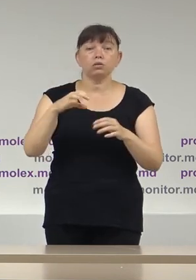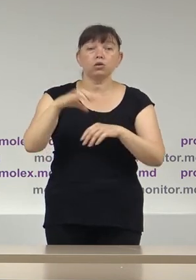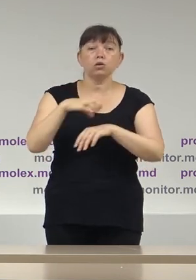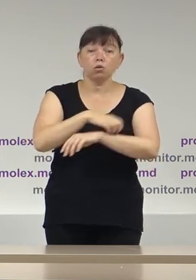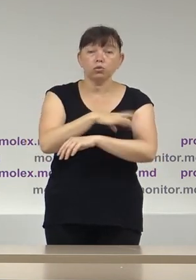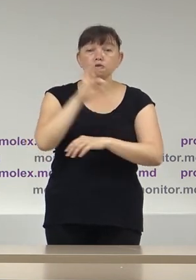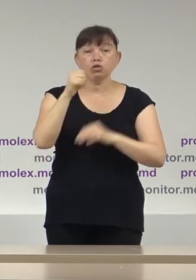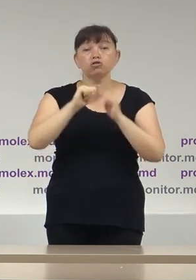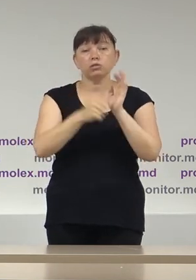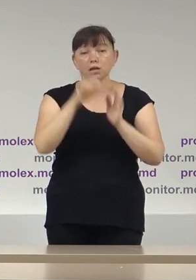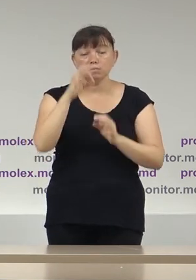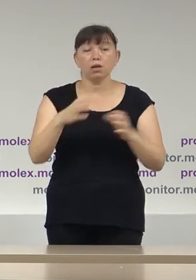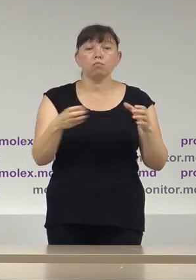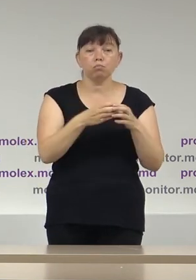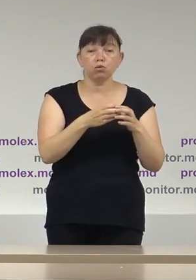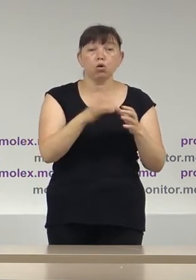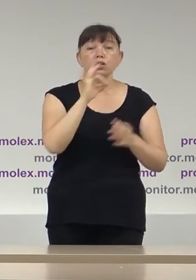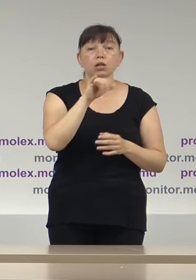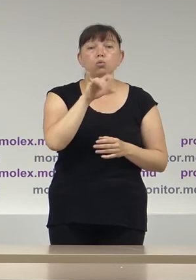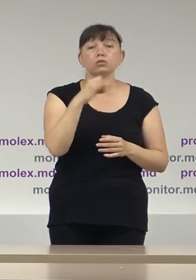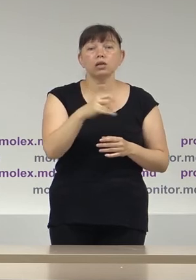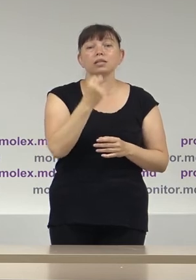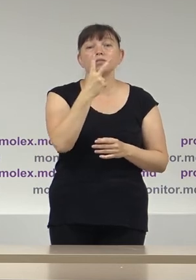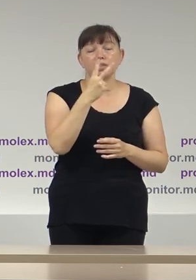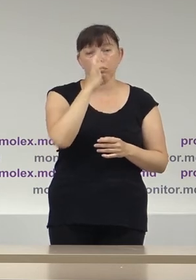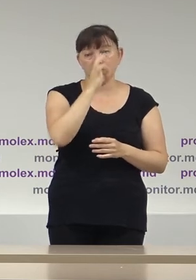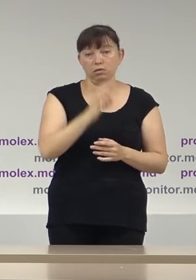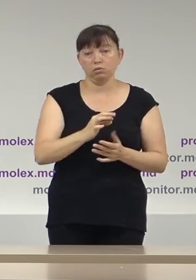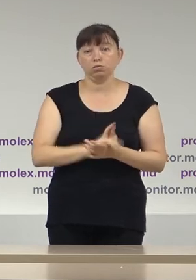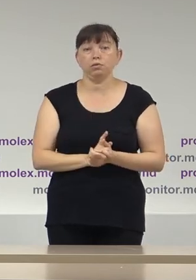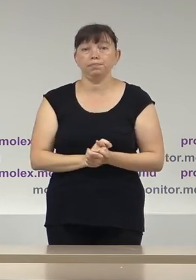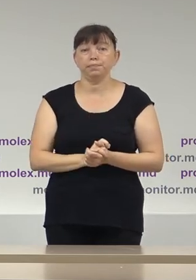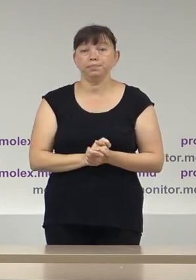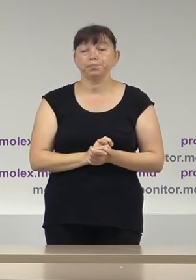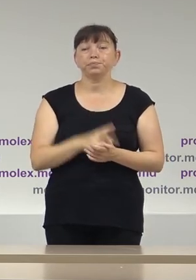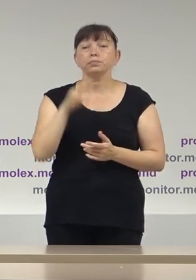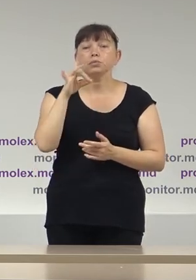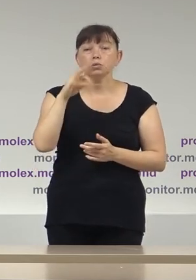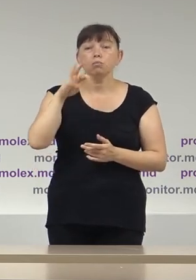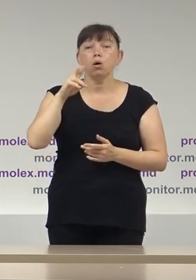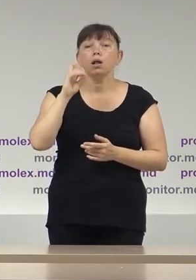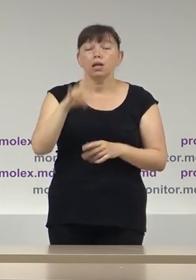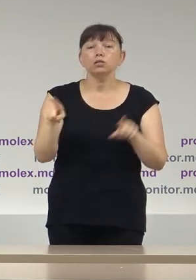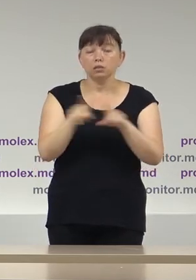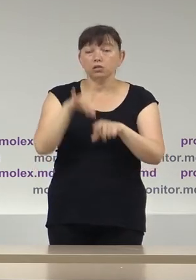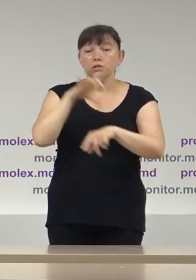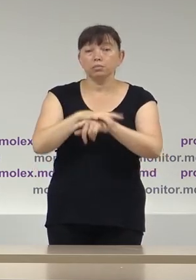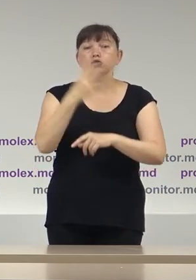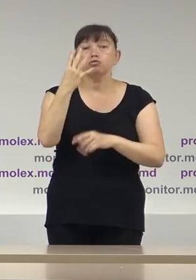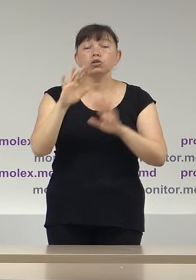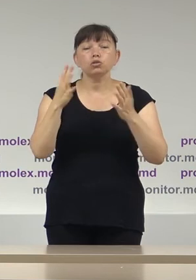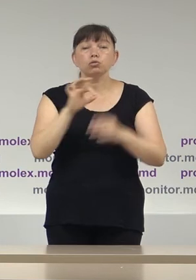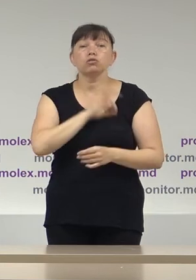29% by PAS, block of communist and socialist 16%, and Renato Sati electoral block